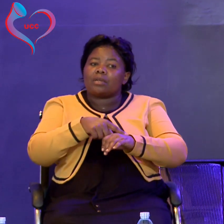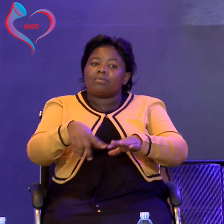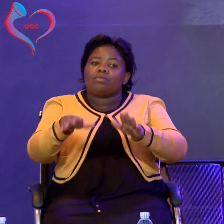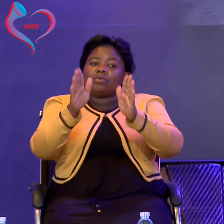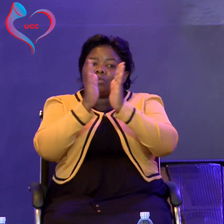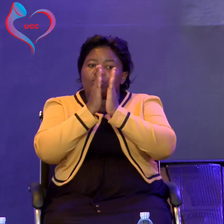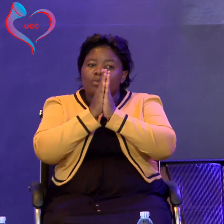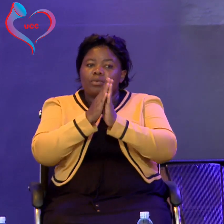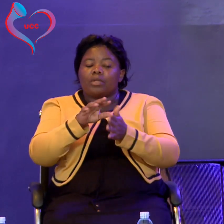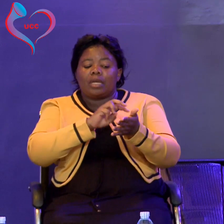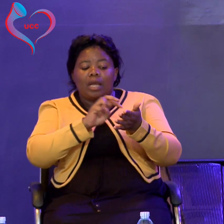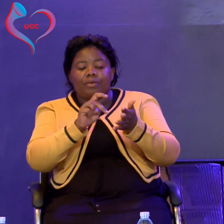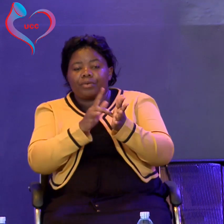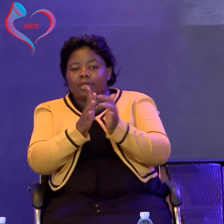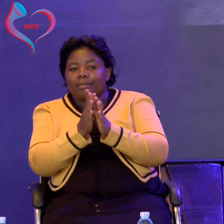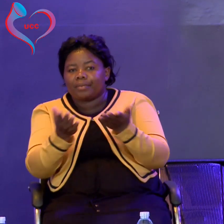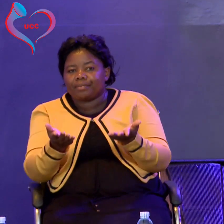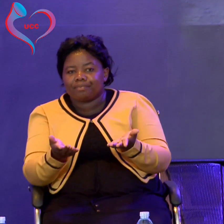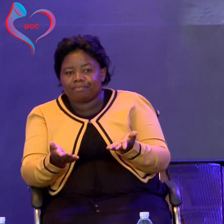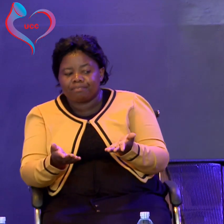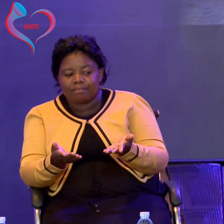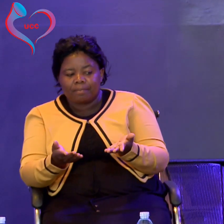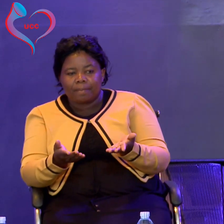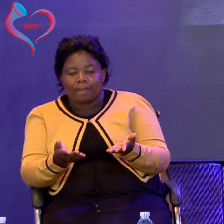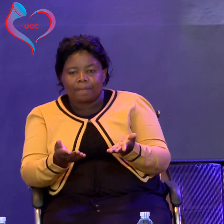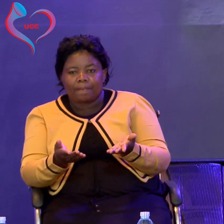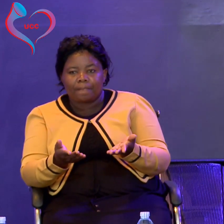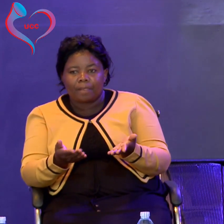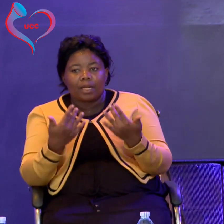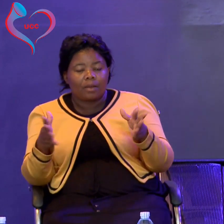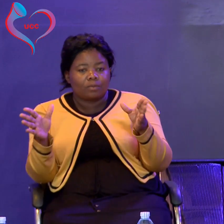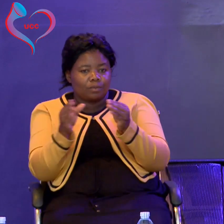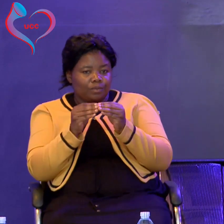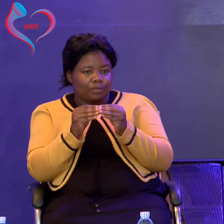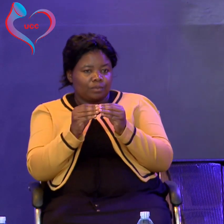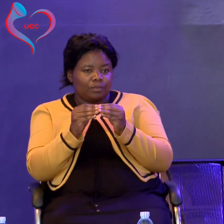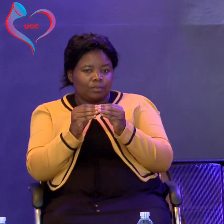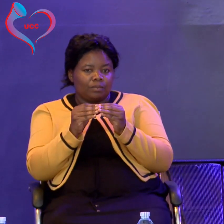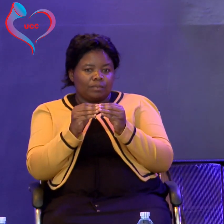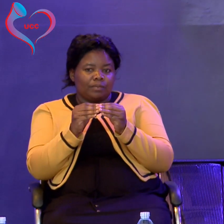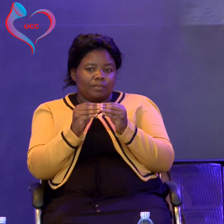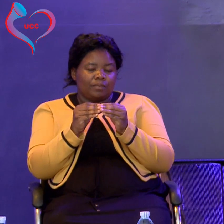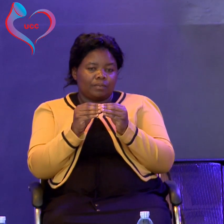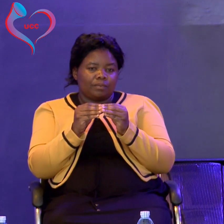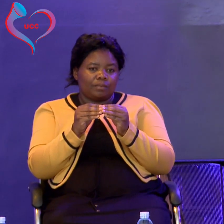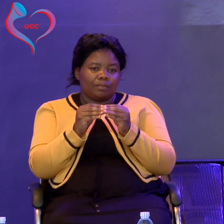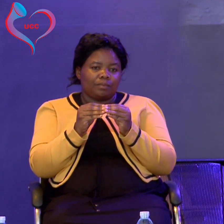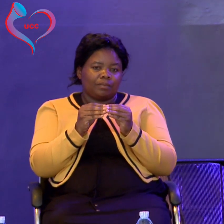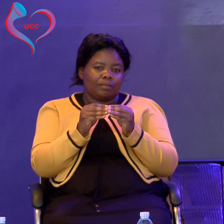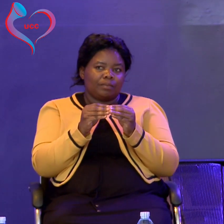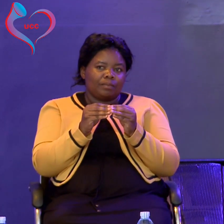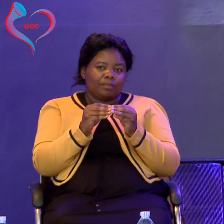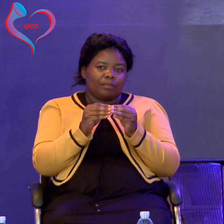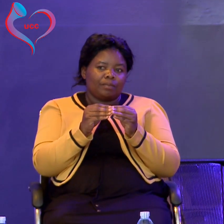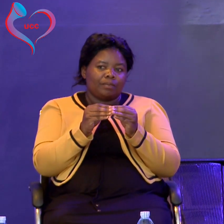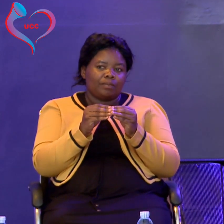pity those who fast but you spend a whole day without praying. So okukifunza mu mwangu nnyo. So to make it, to answer it briefly. Ekibuuzo ky'obuuzizza